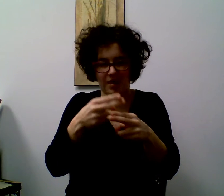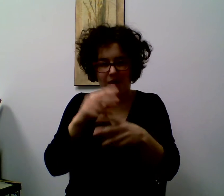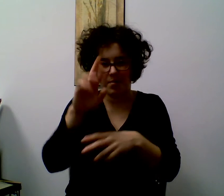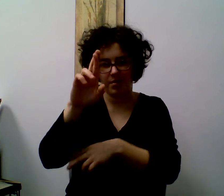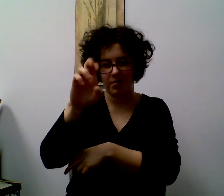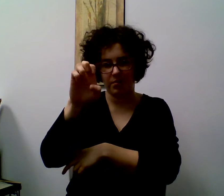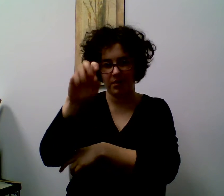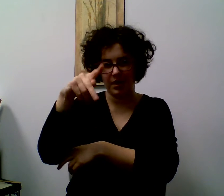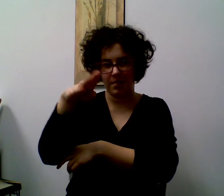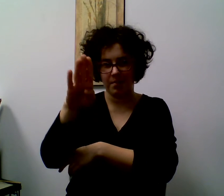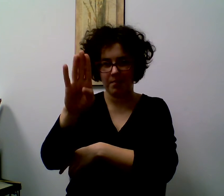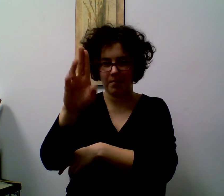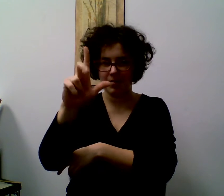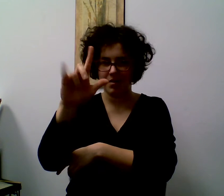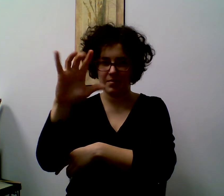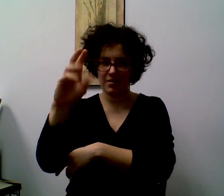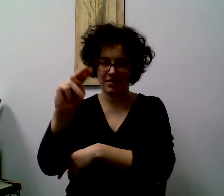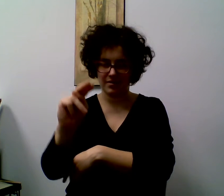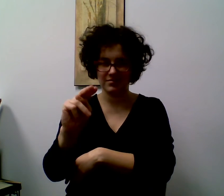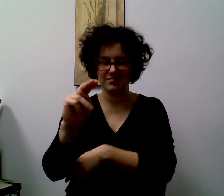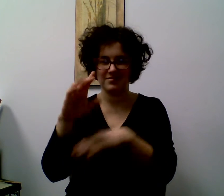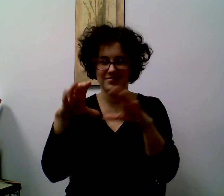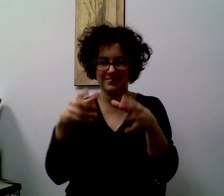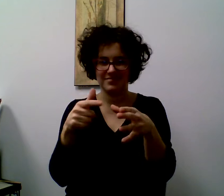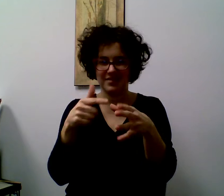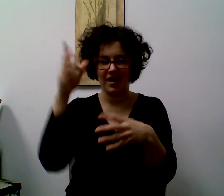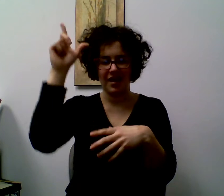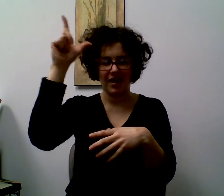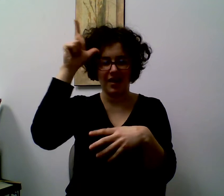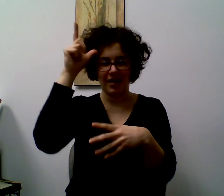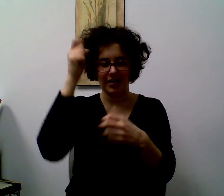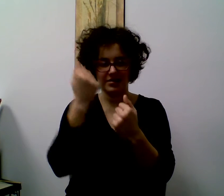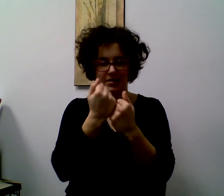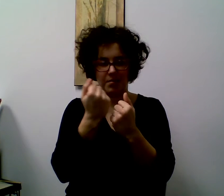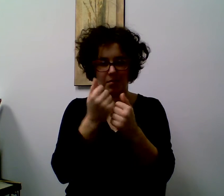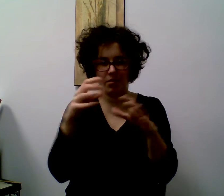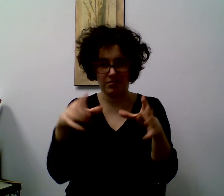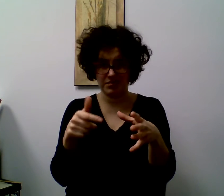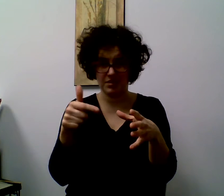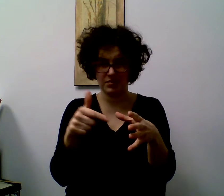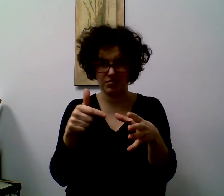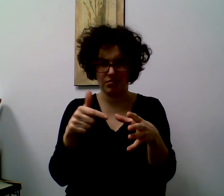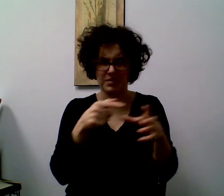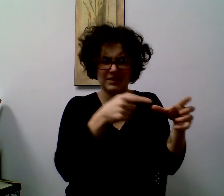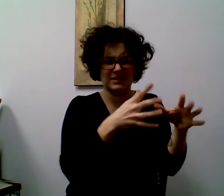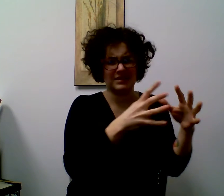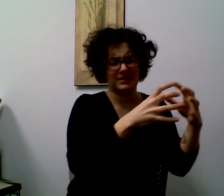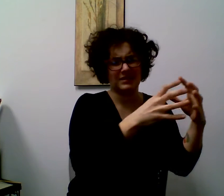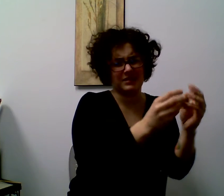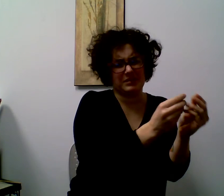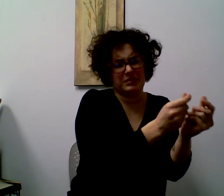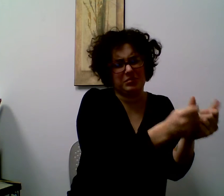newly formed Kansas Territory revealed the violent consequences of popular sovereignty. Advertisements appeared across the